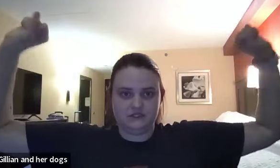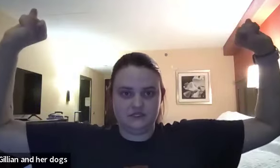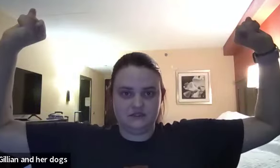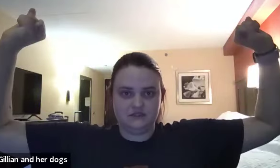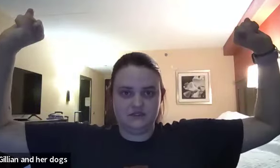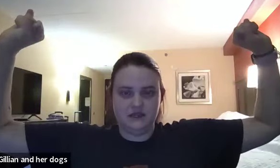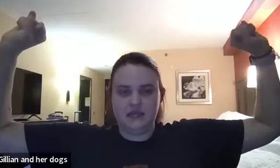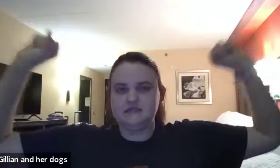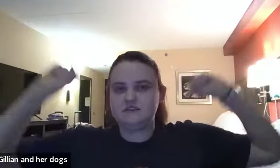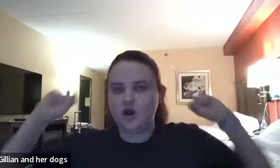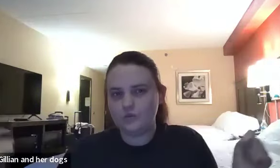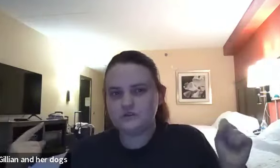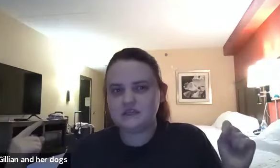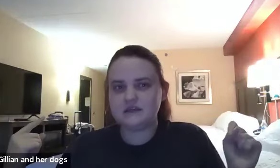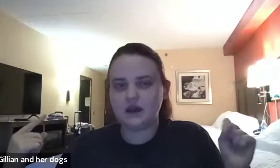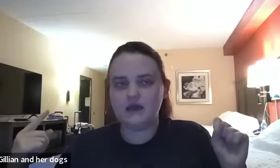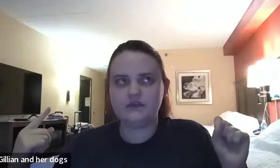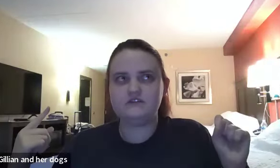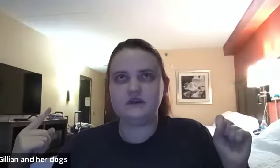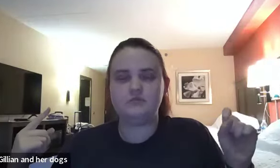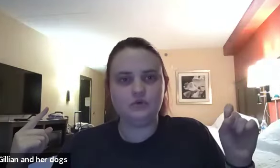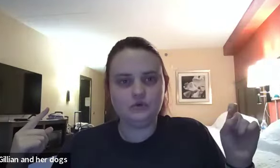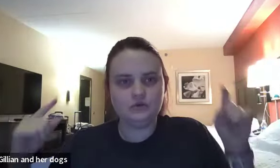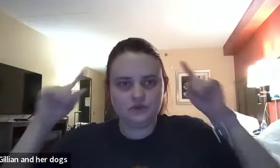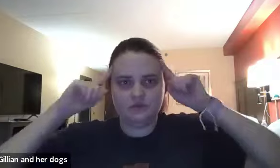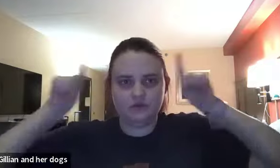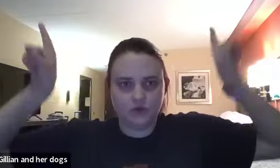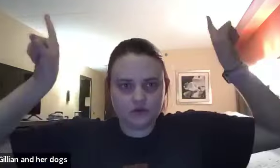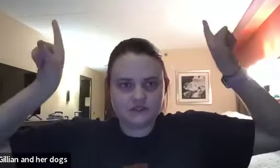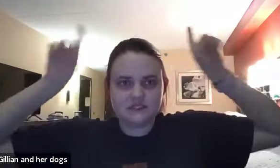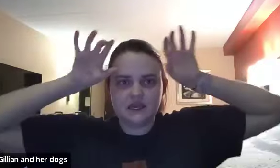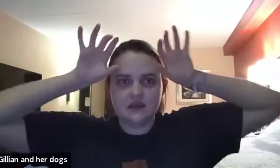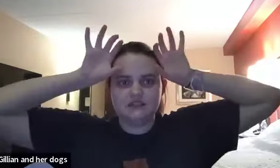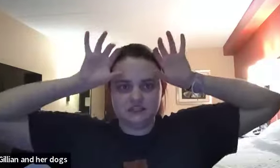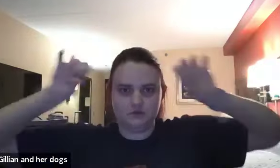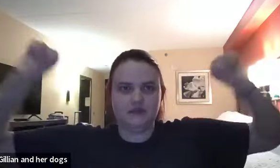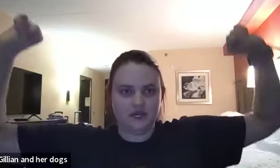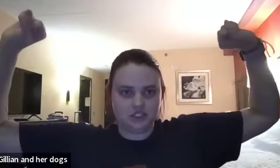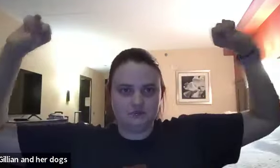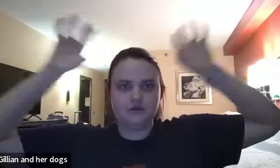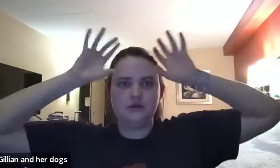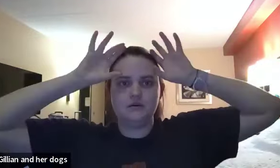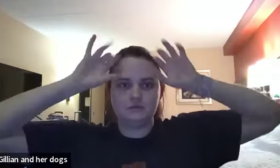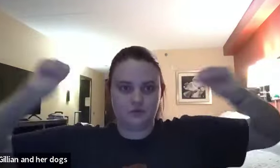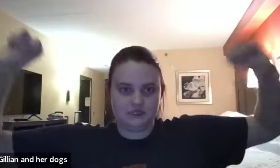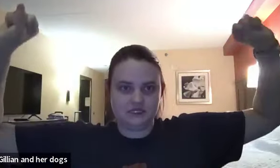President. It's almost like, I think of like a bull with the bull horn sticking out. It's like you're making that shape.